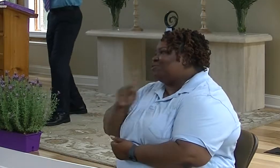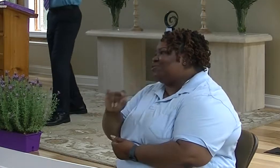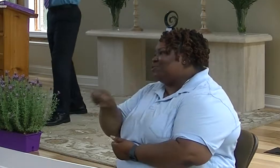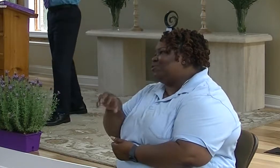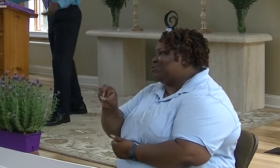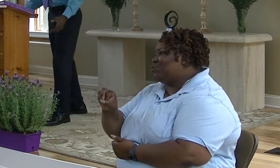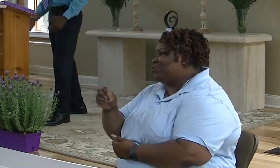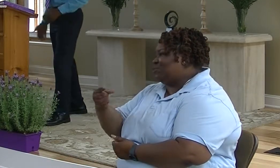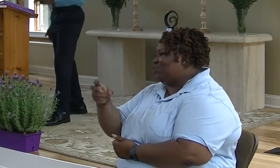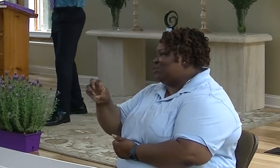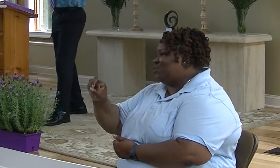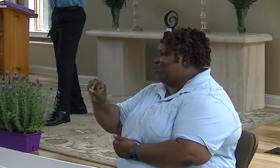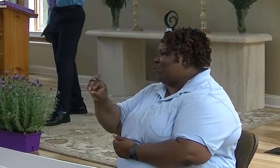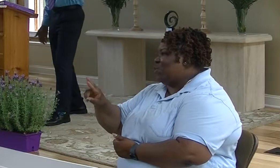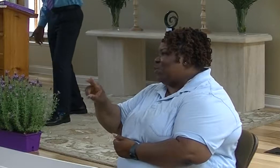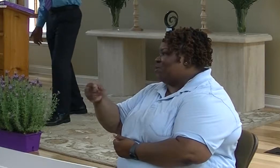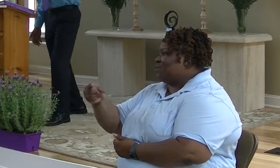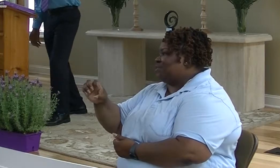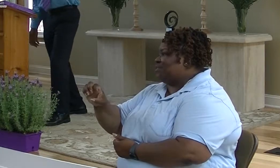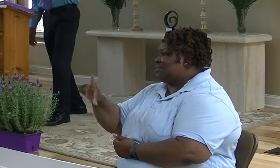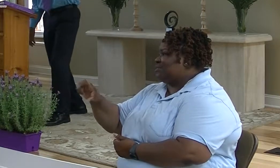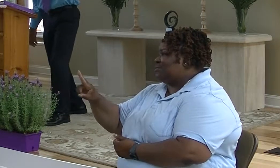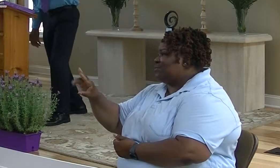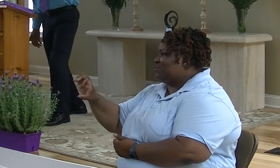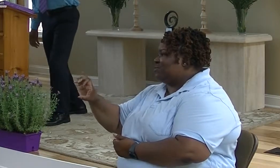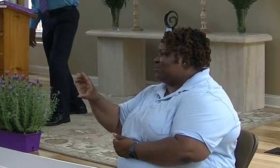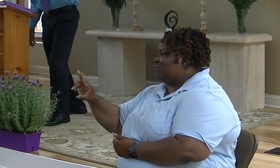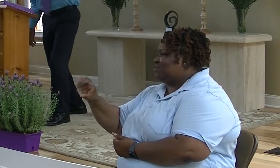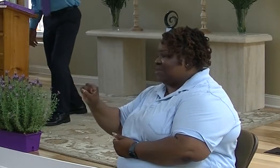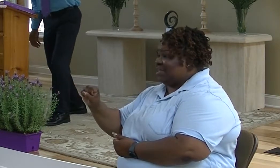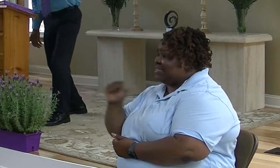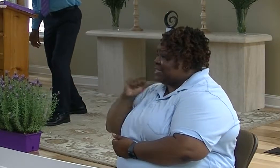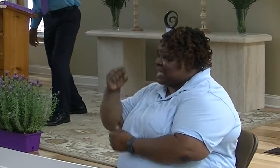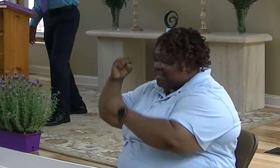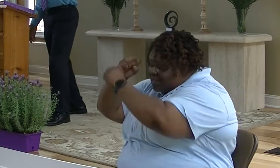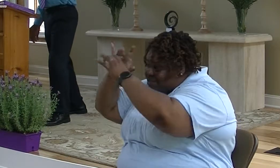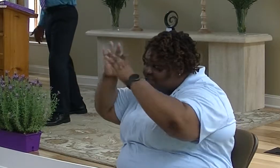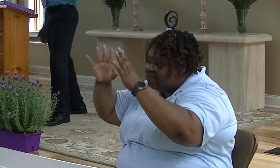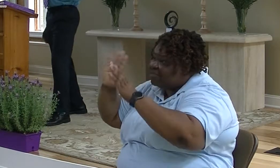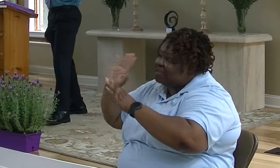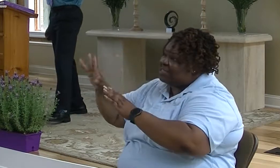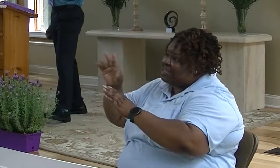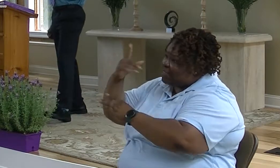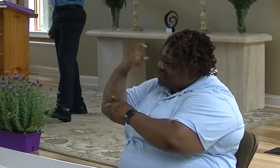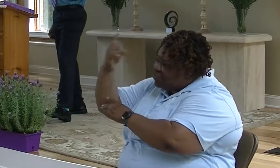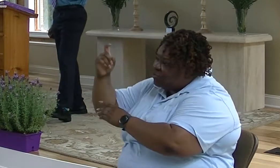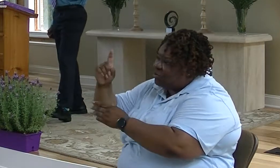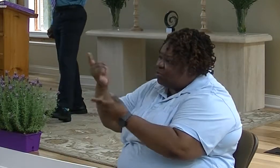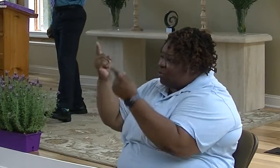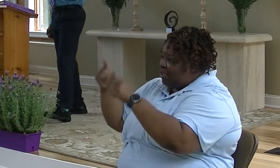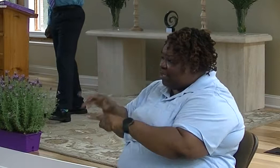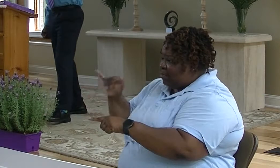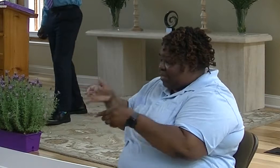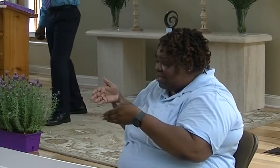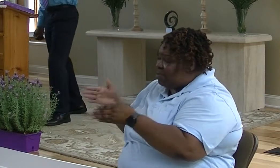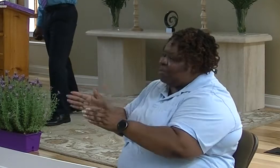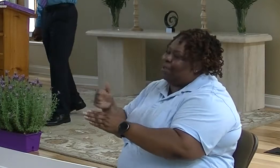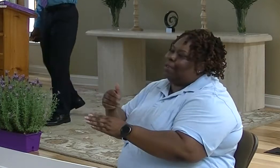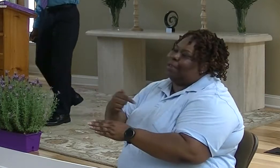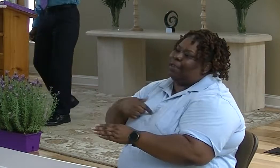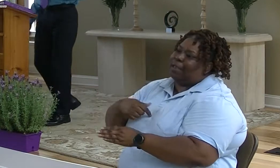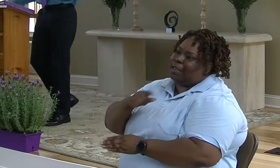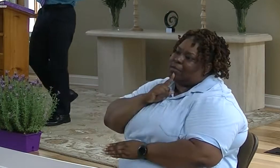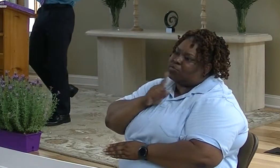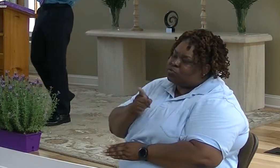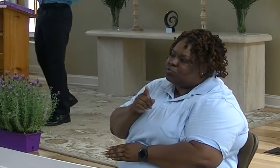didn't envision that that is where his dream would go. I'm sure that